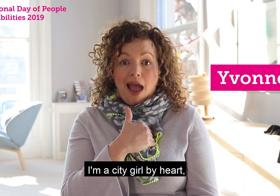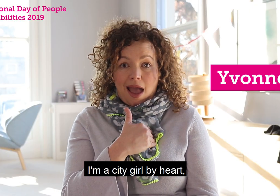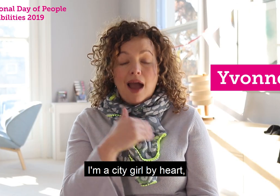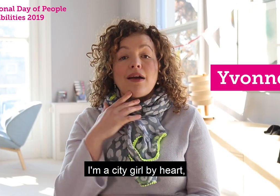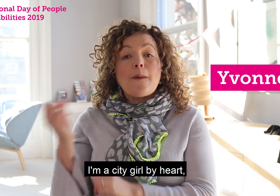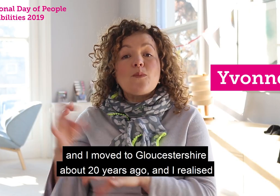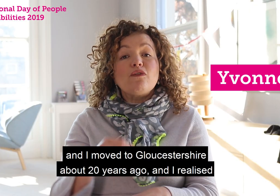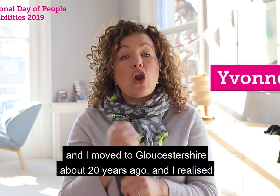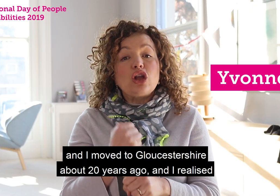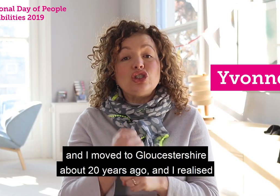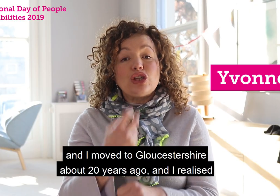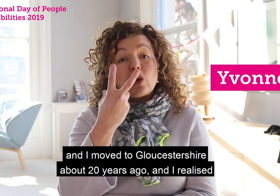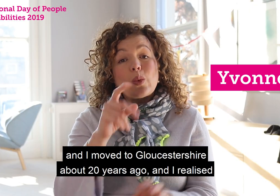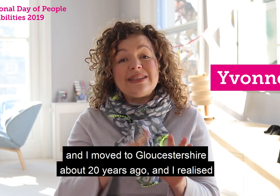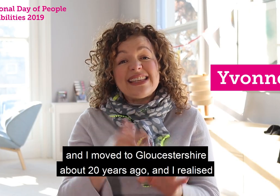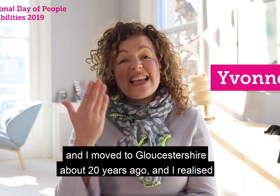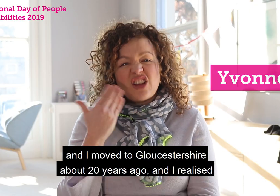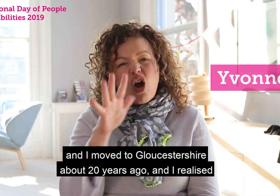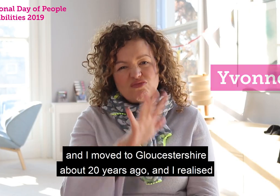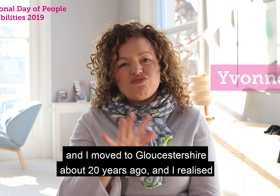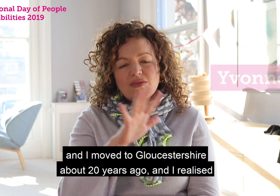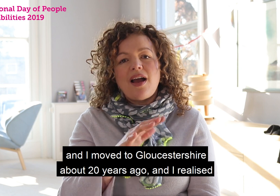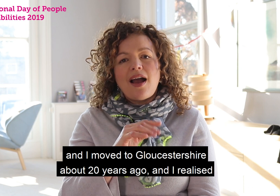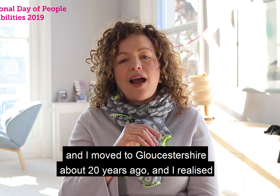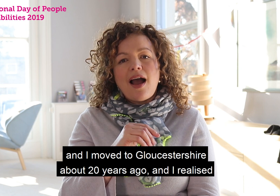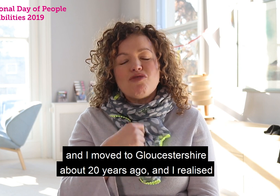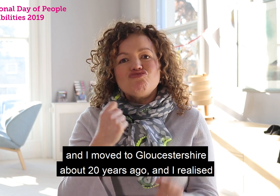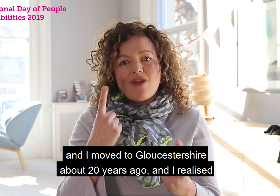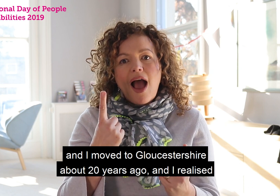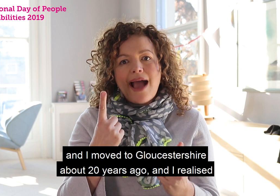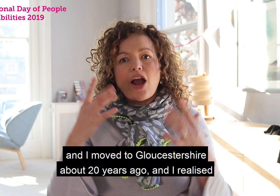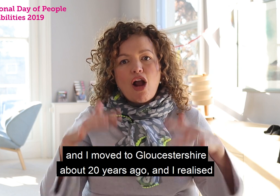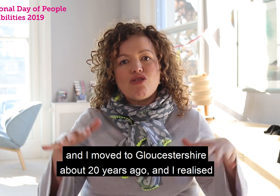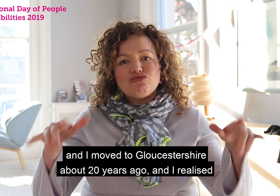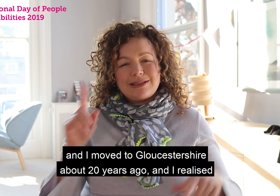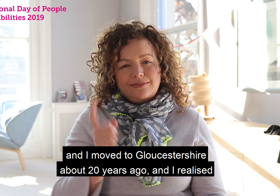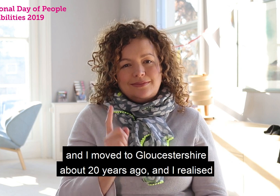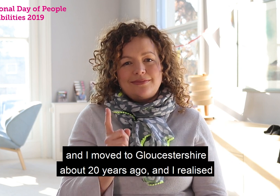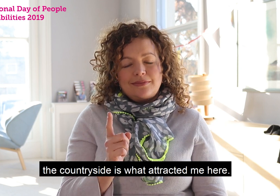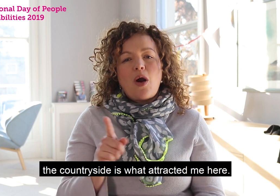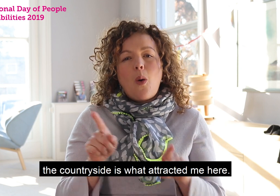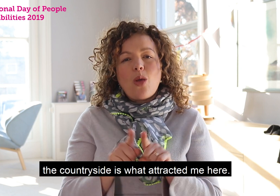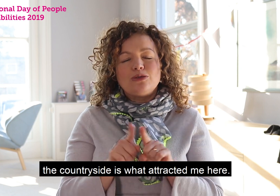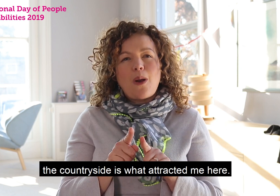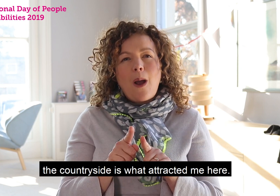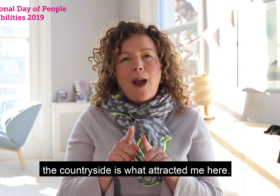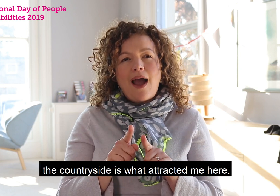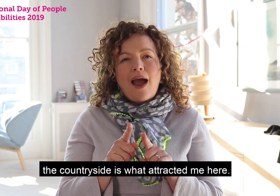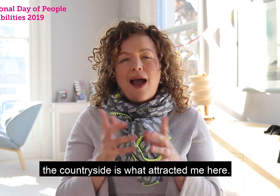heart and I moved to Gloucestershire about 20 years ago and I realised the countryside is what attracted